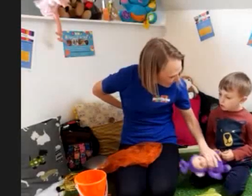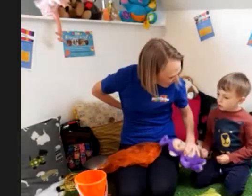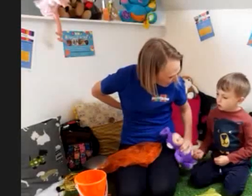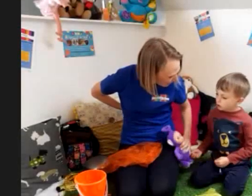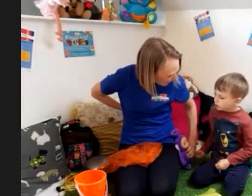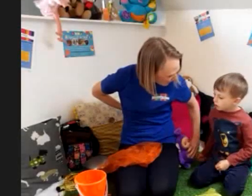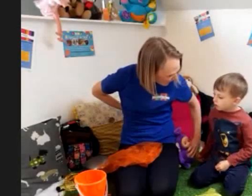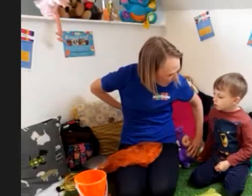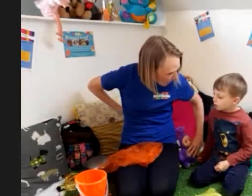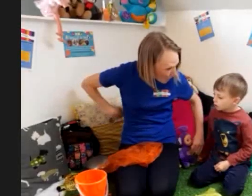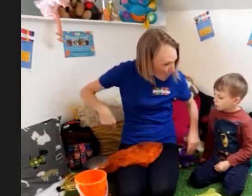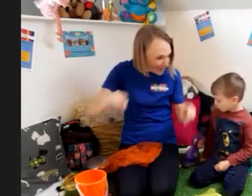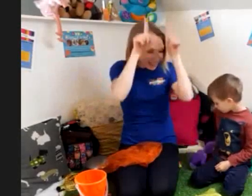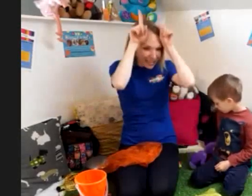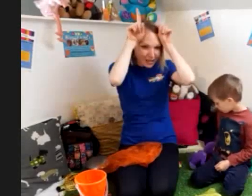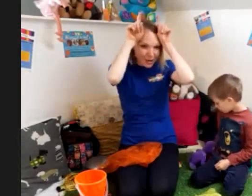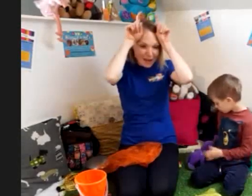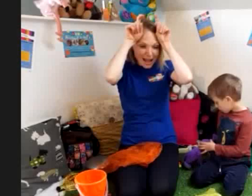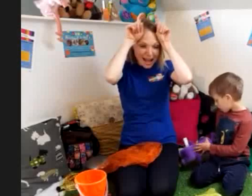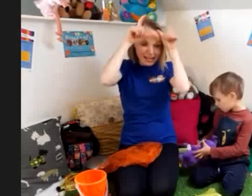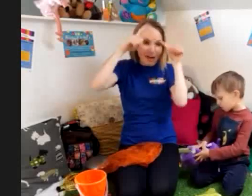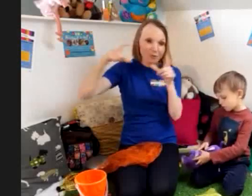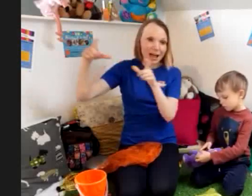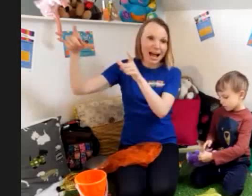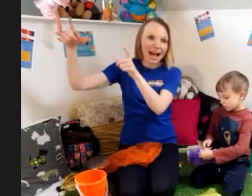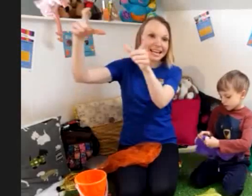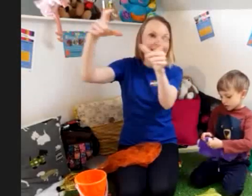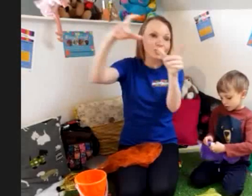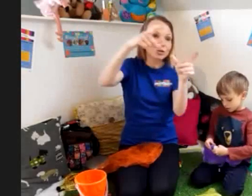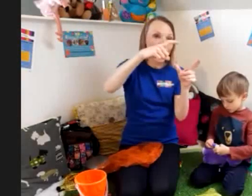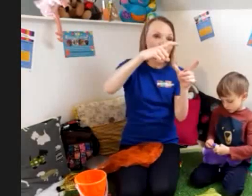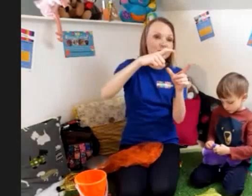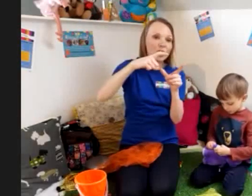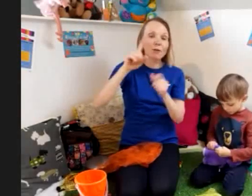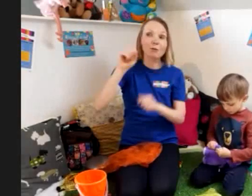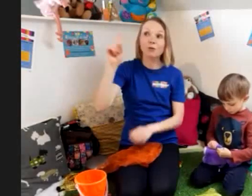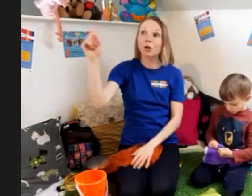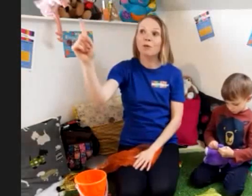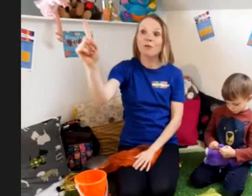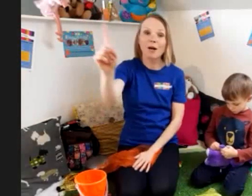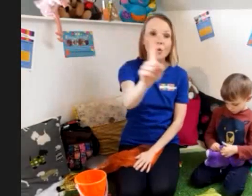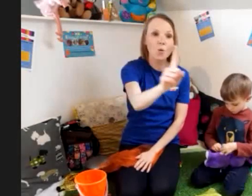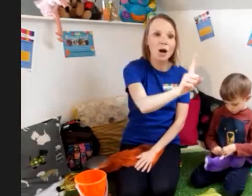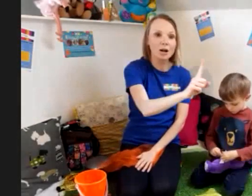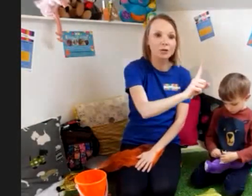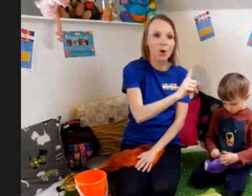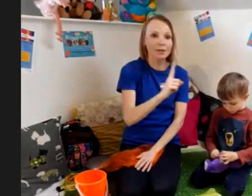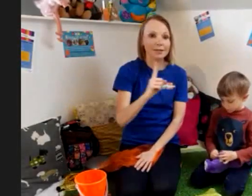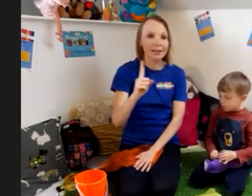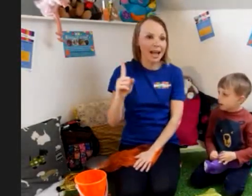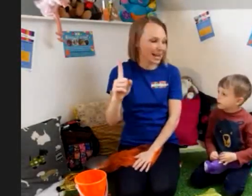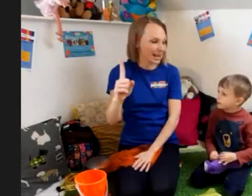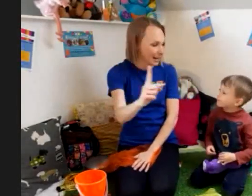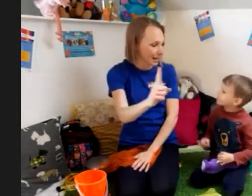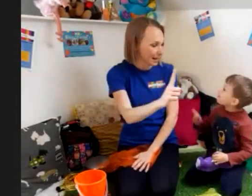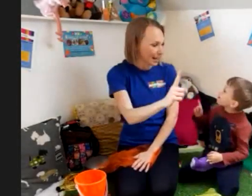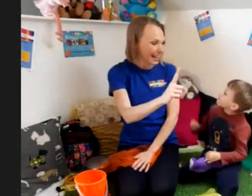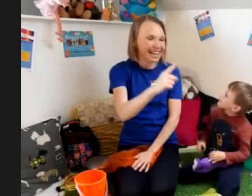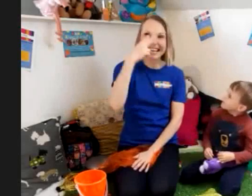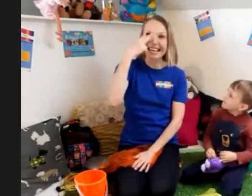it with me. One little man in a flying saucer flew around the world one day. He